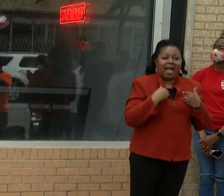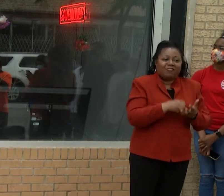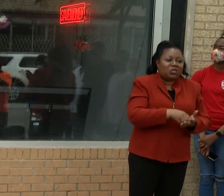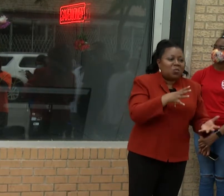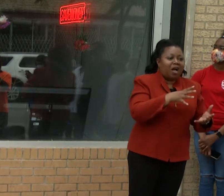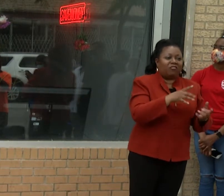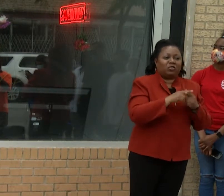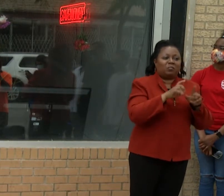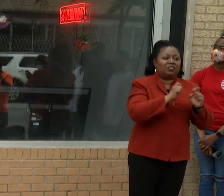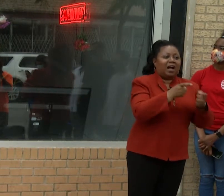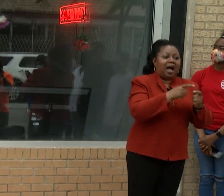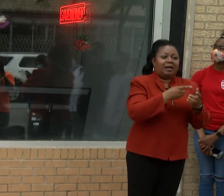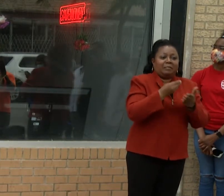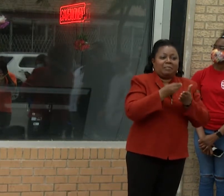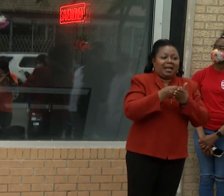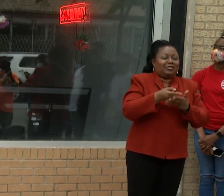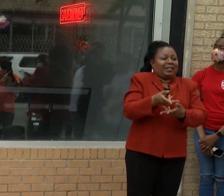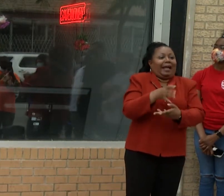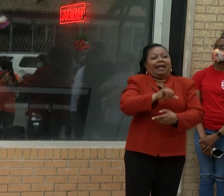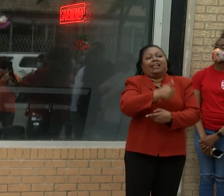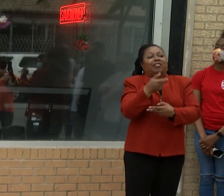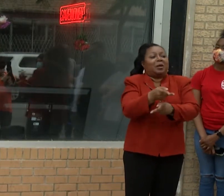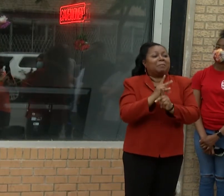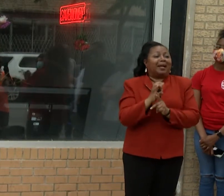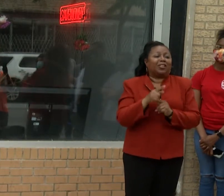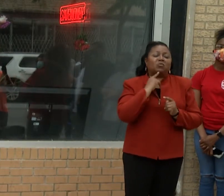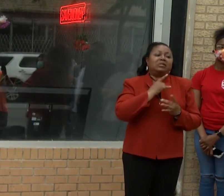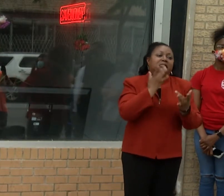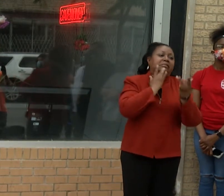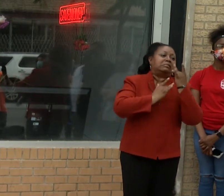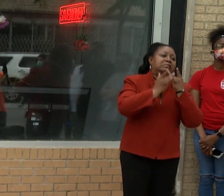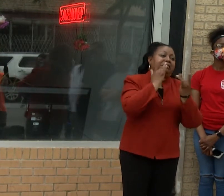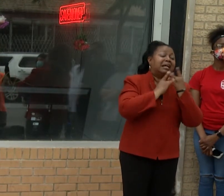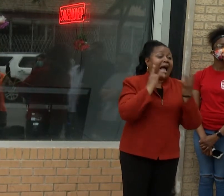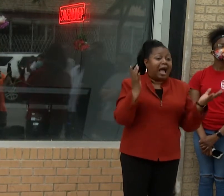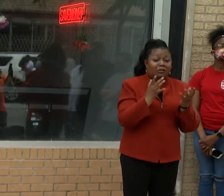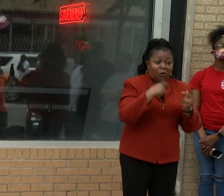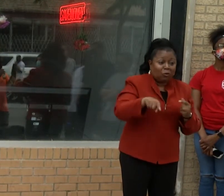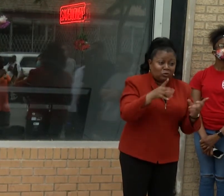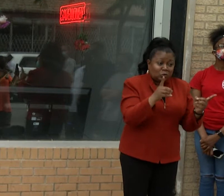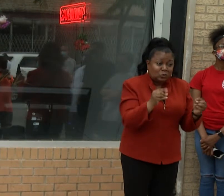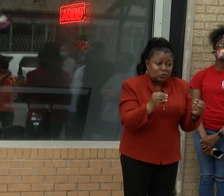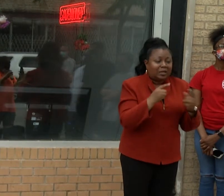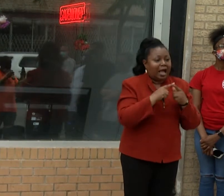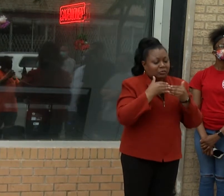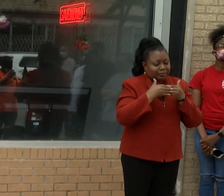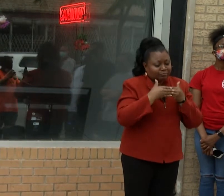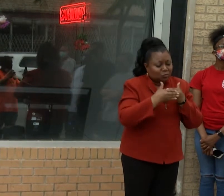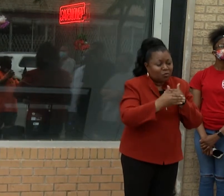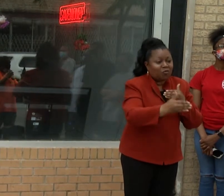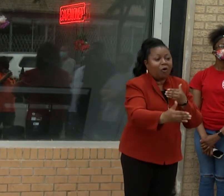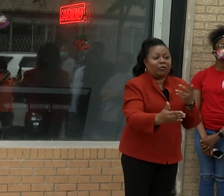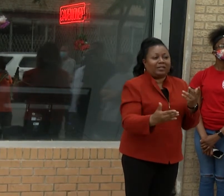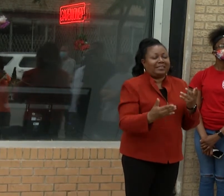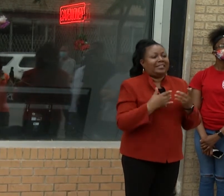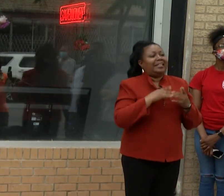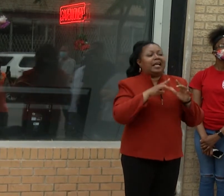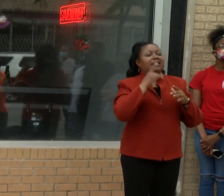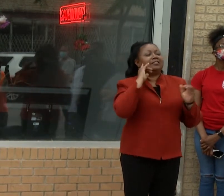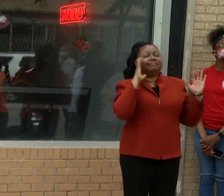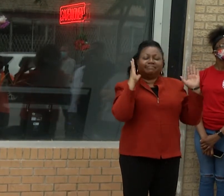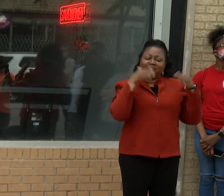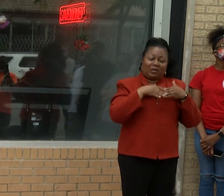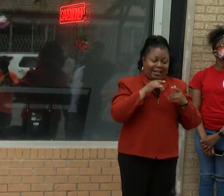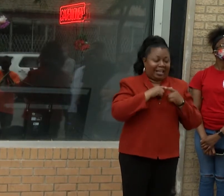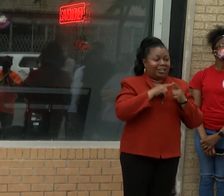wealth to provide collateral for bank loans. So we are in a more desperate challenge. So what I would encourage folks to do as we move forward, let's channel our